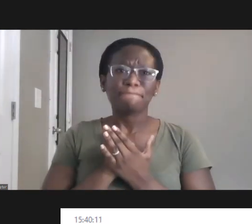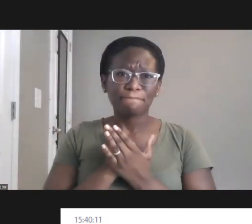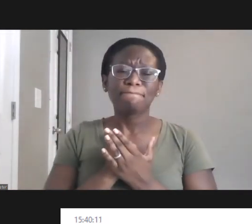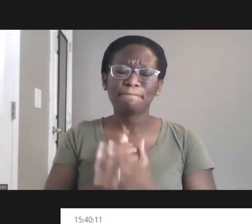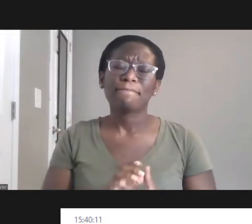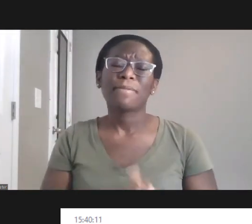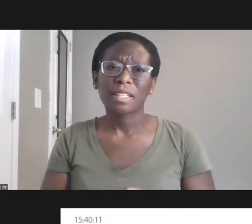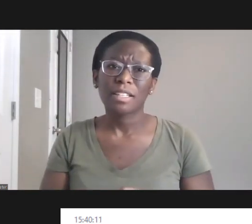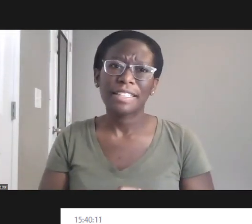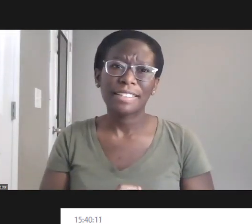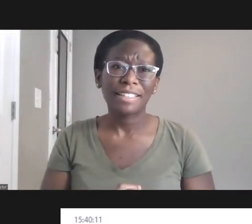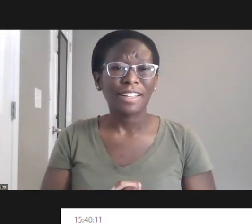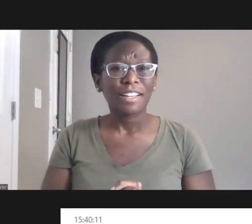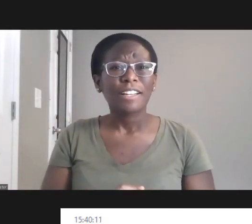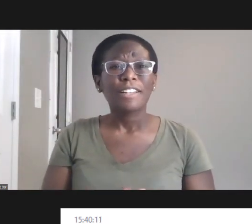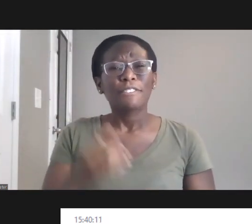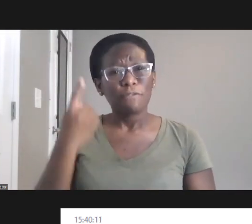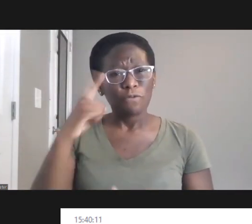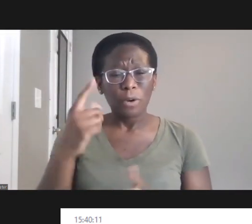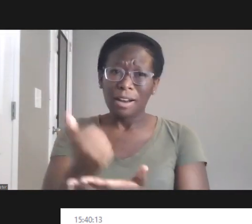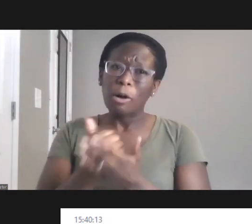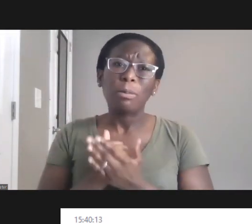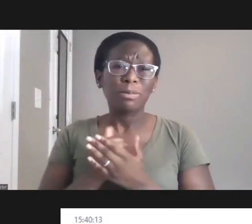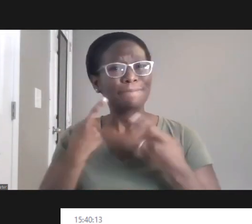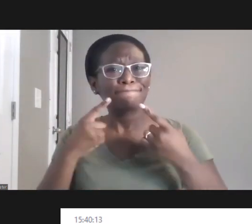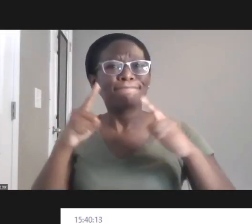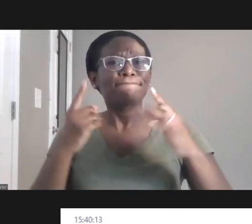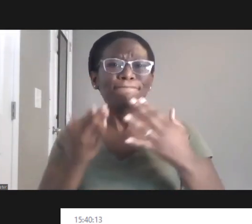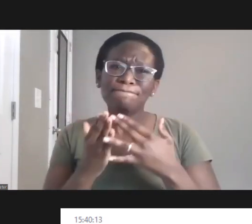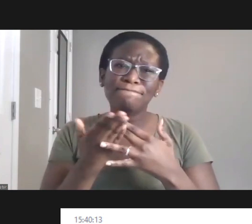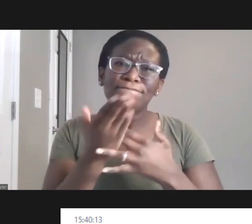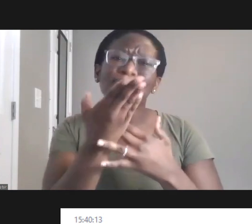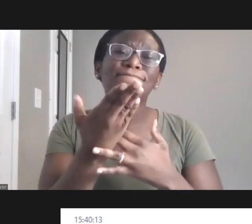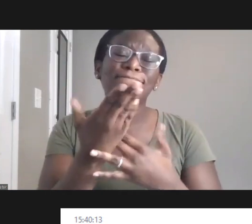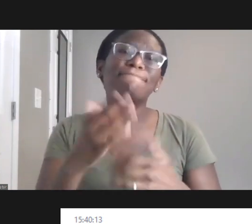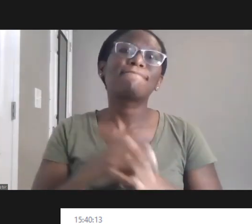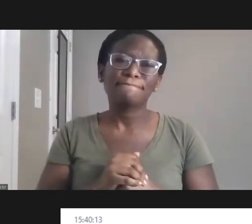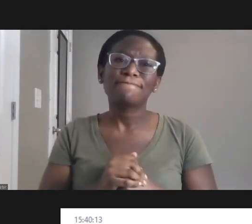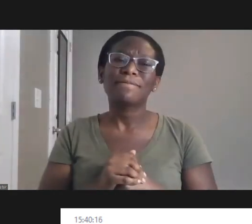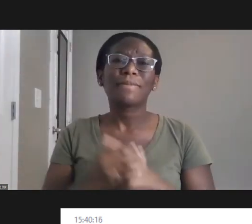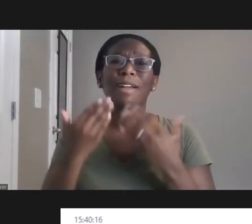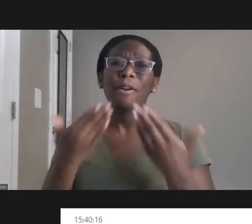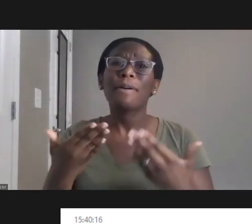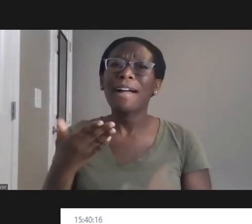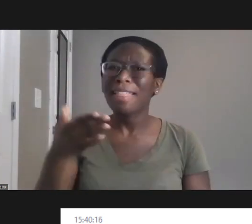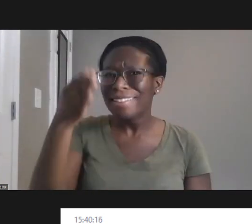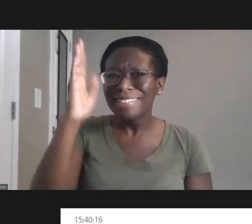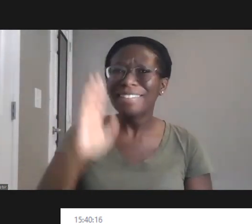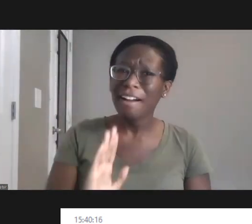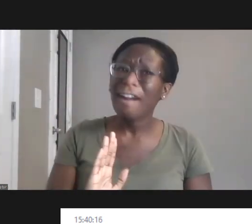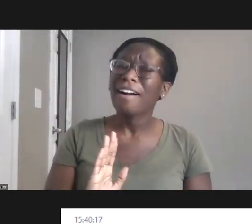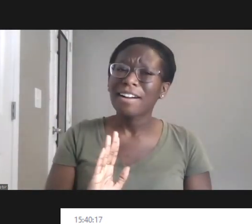through this. And I also thank God for